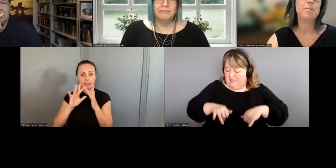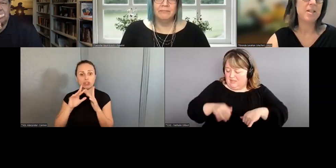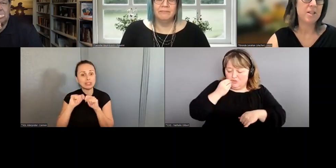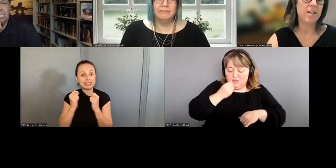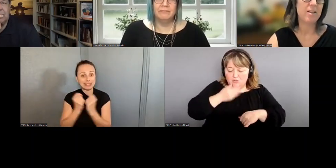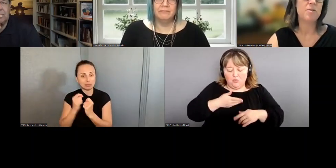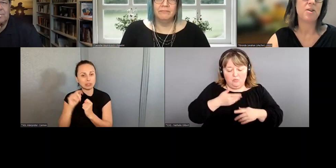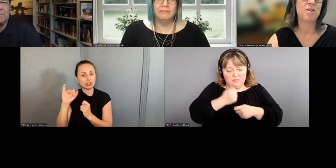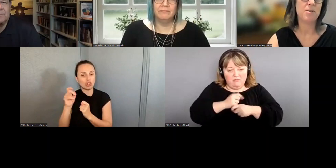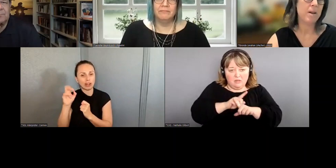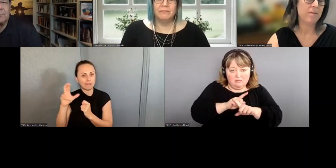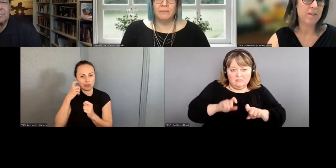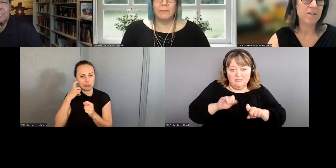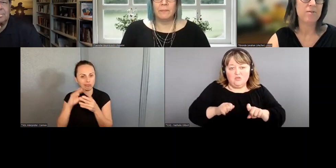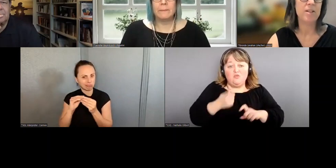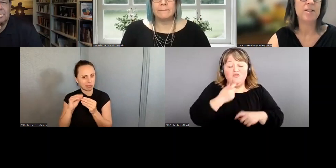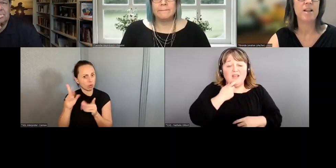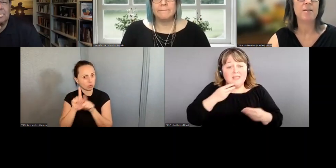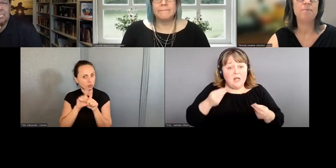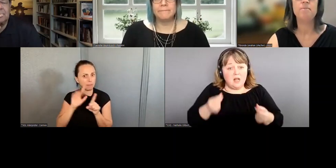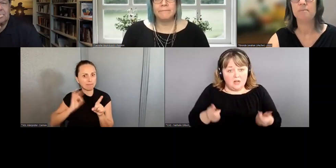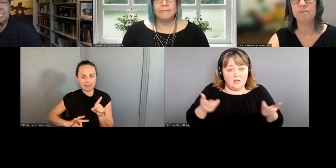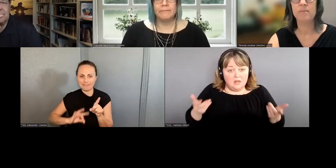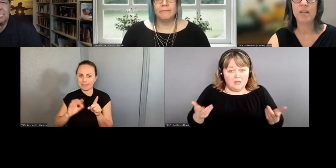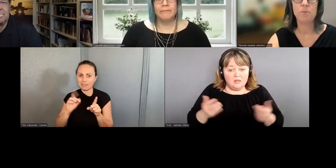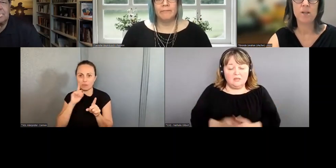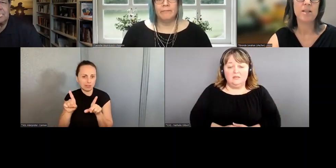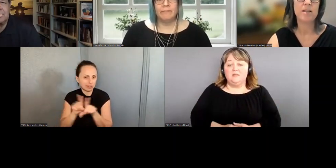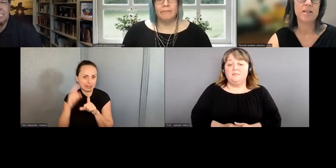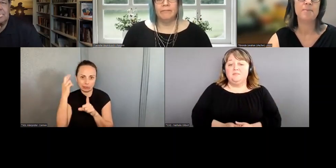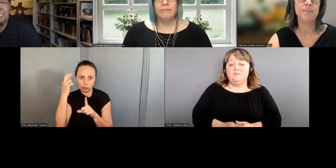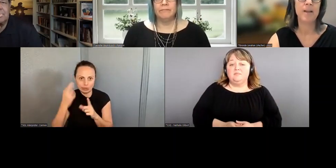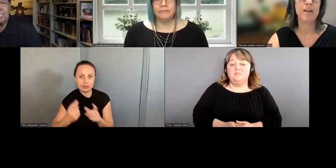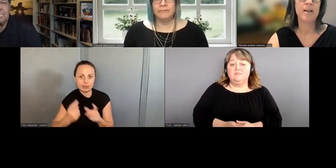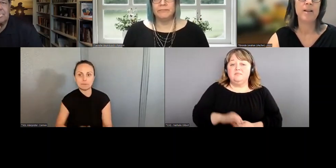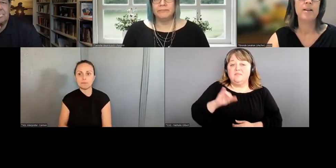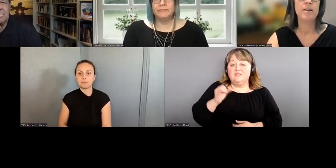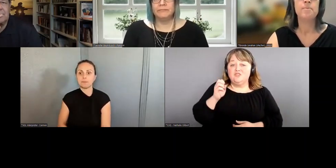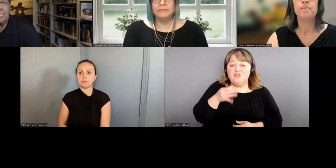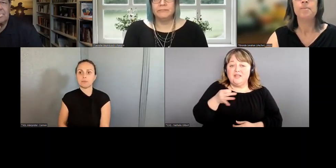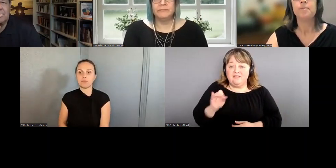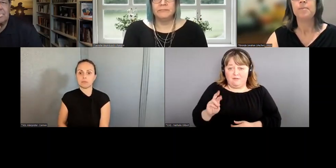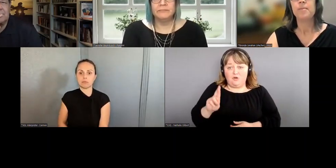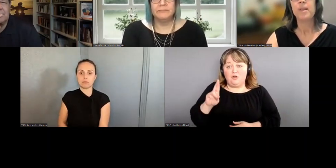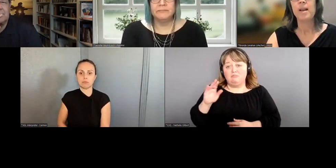was mentioning, those are also beneficial for the same reasons.